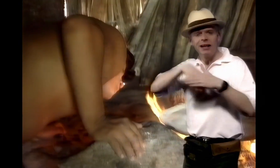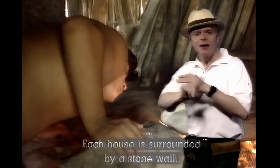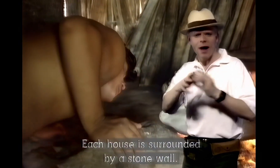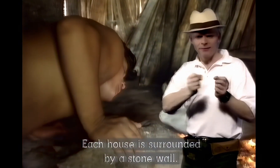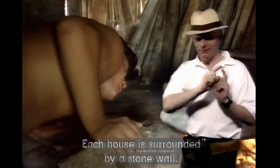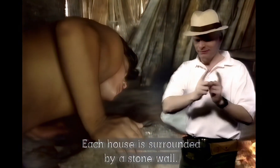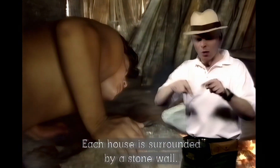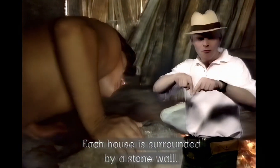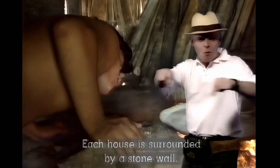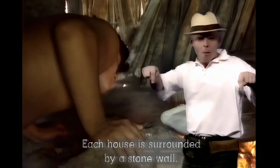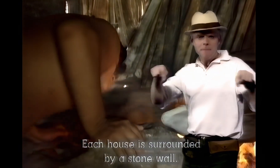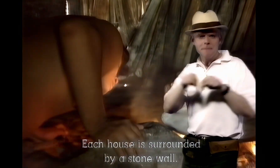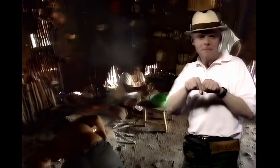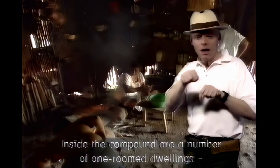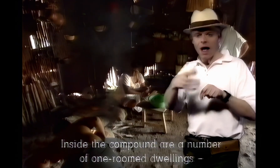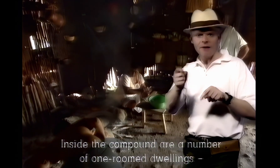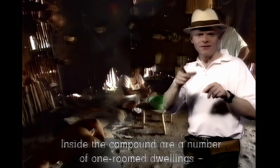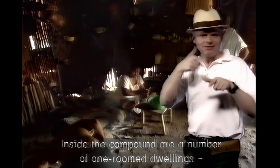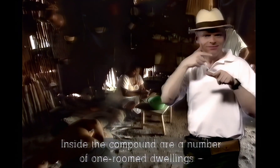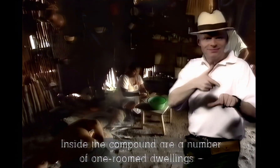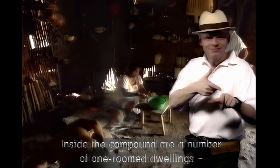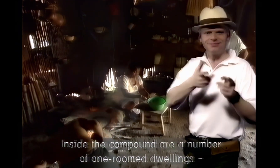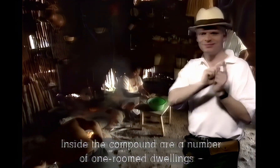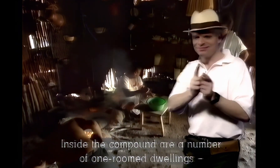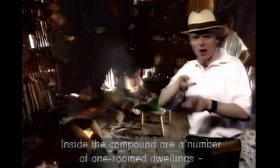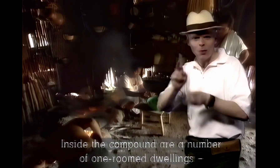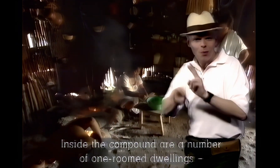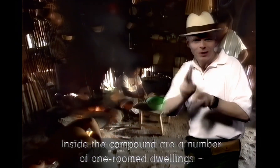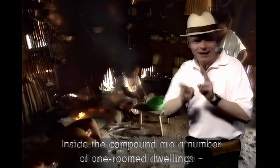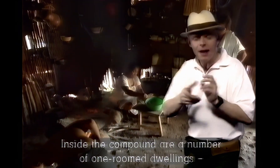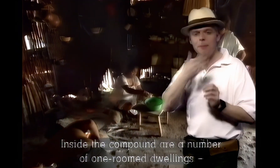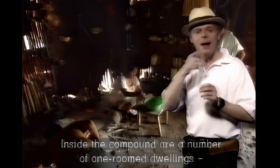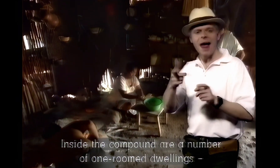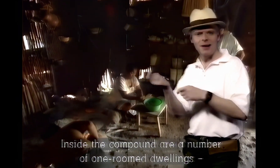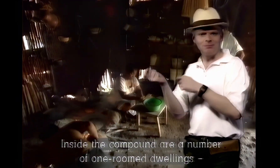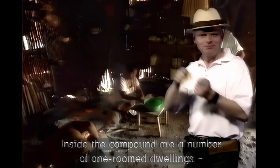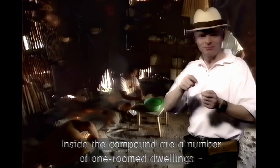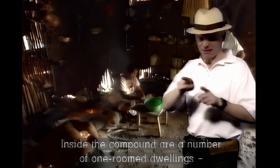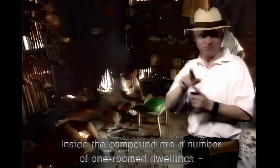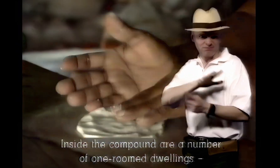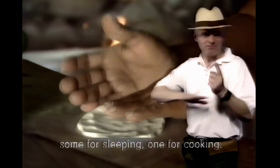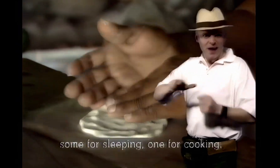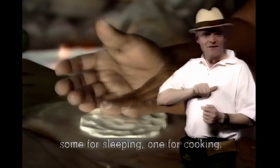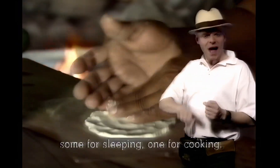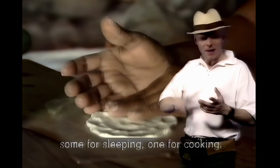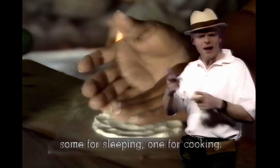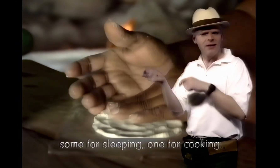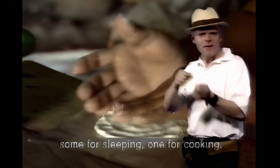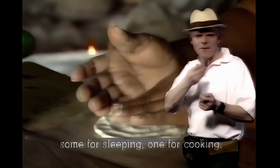wall. Inside the compound are a number of one-room dwellings, some for sleeping, one for cooking. The men, almost all farmers, are